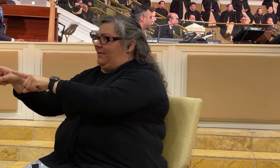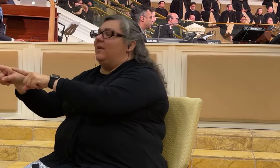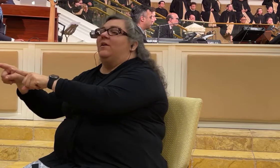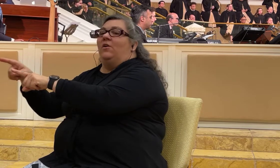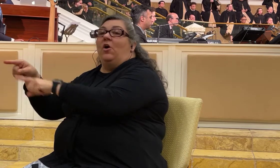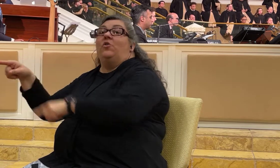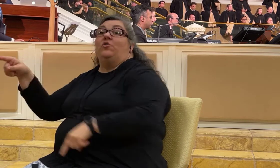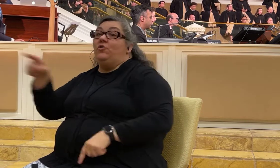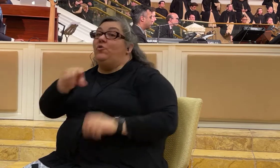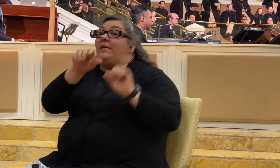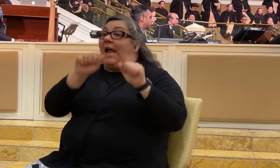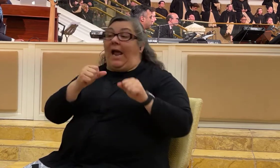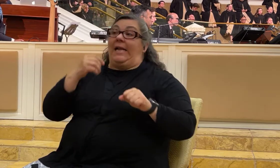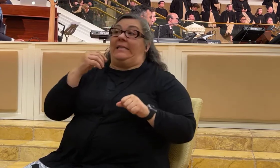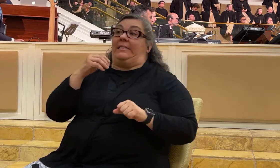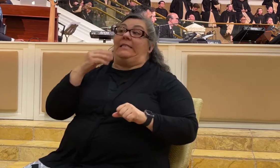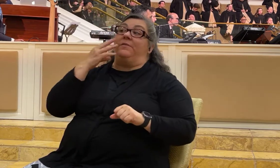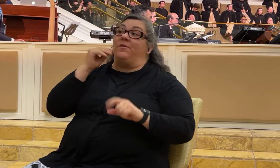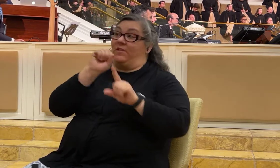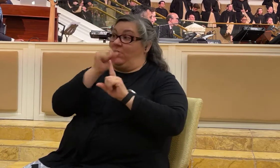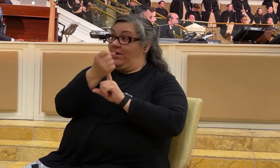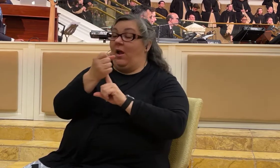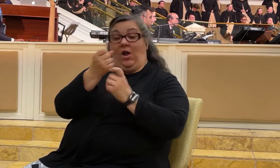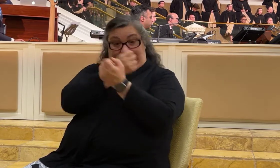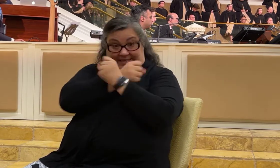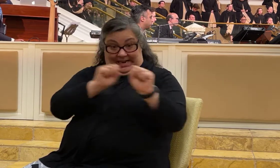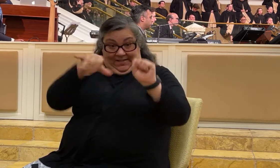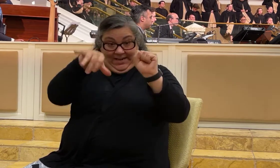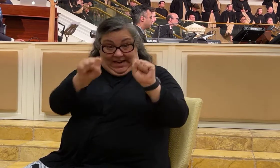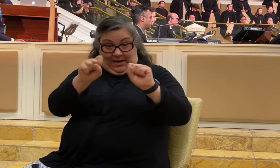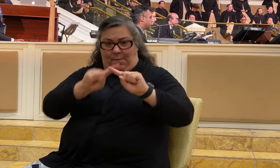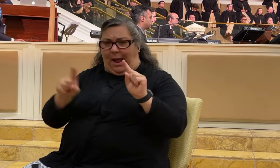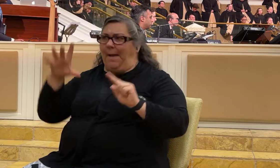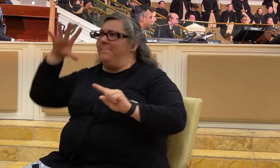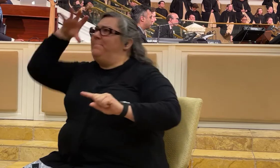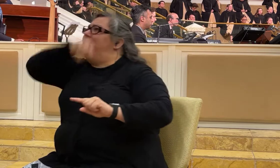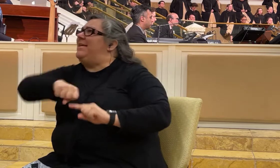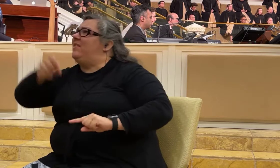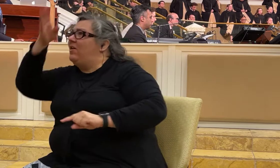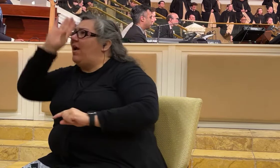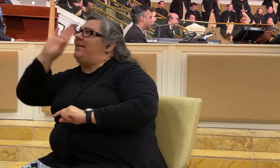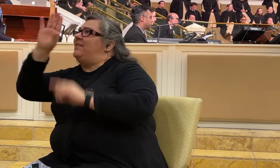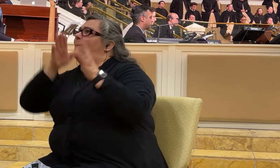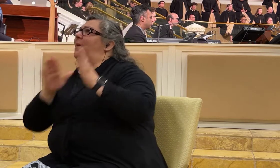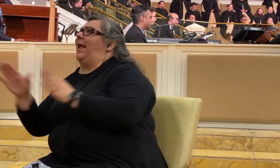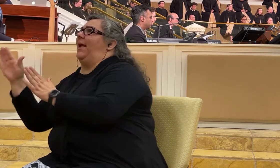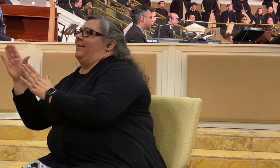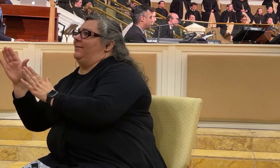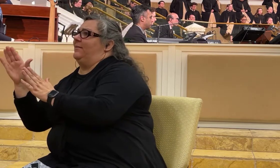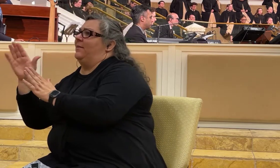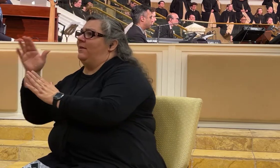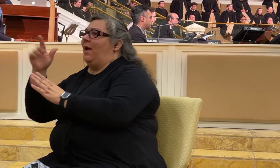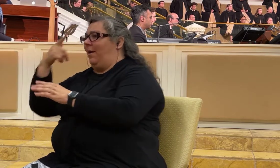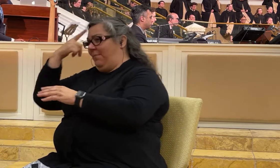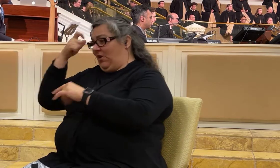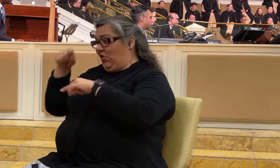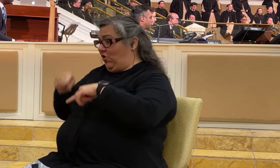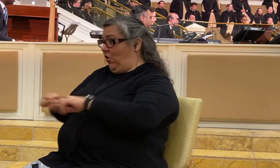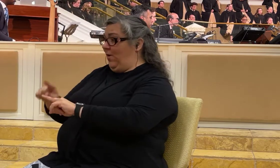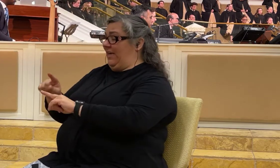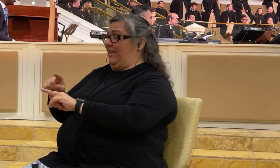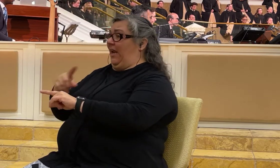can get in situations where you can be saved but miss what God has, because during the famine